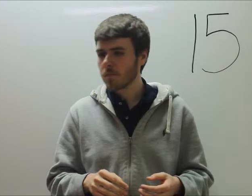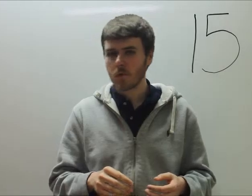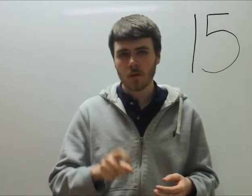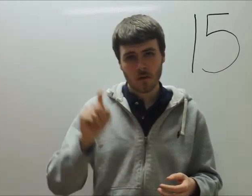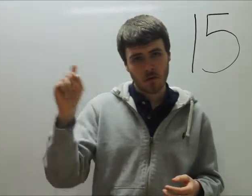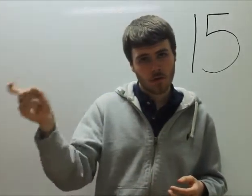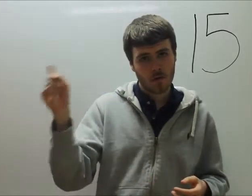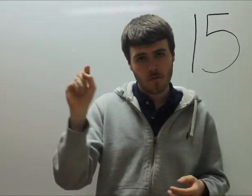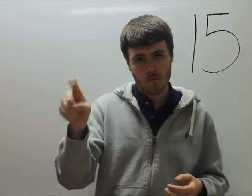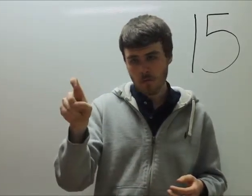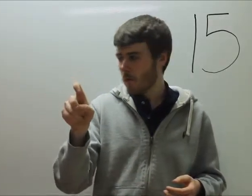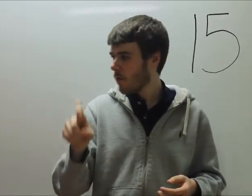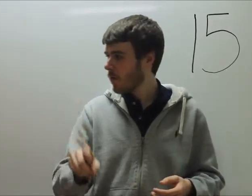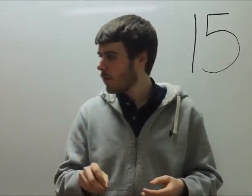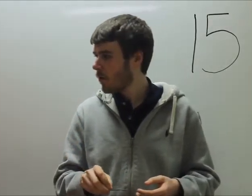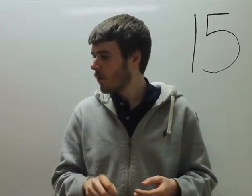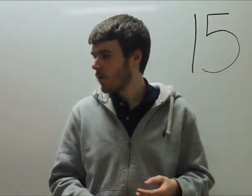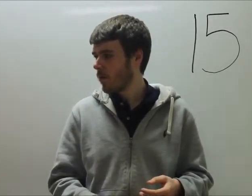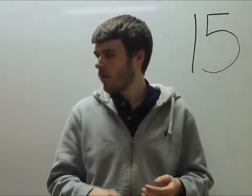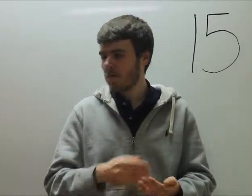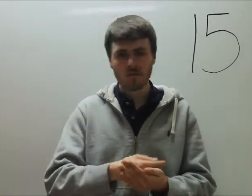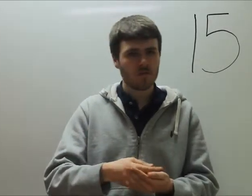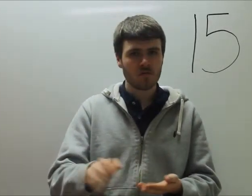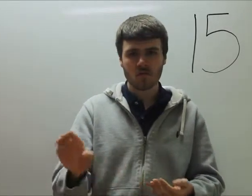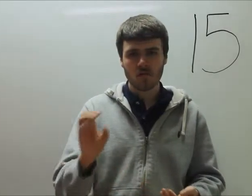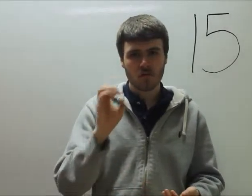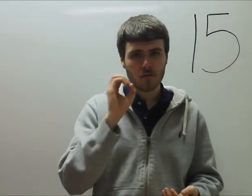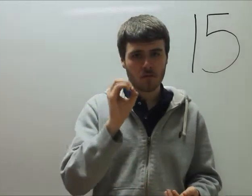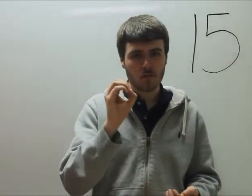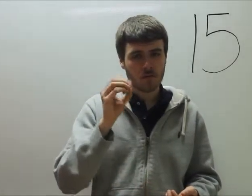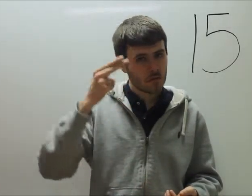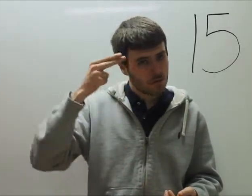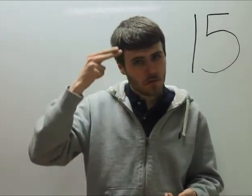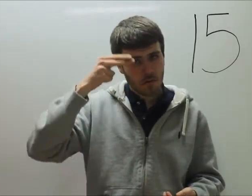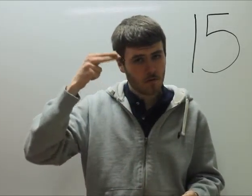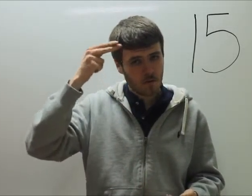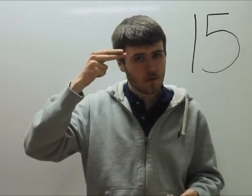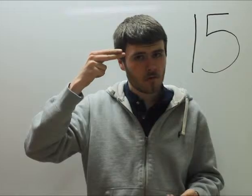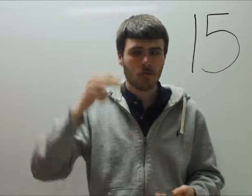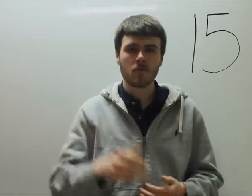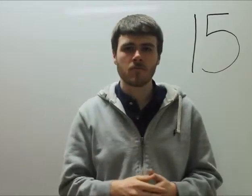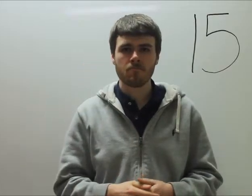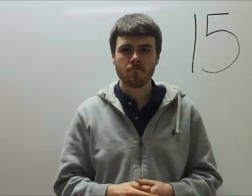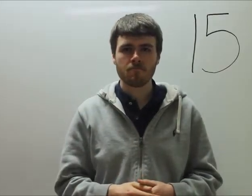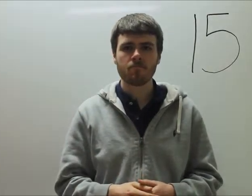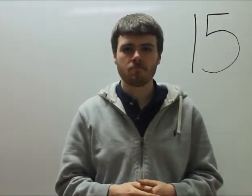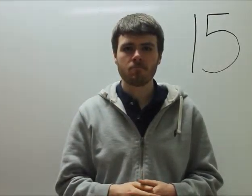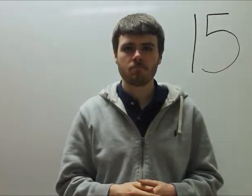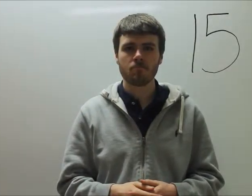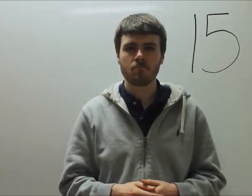region and therefore reject the null hypothesis.